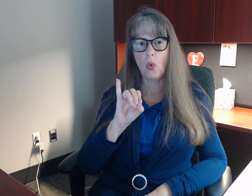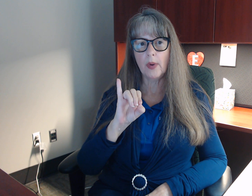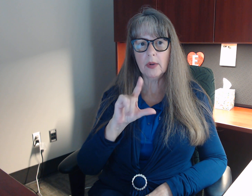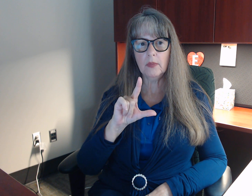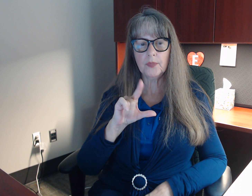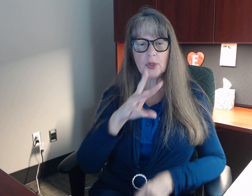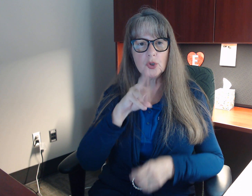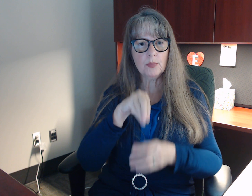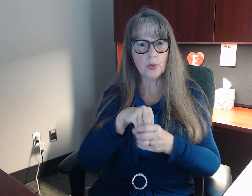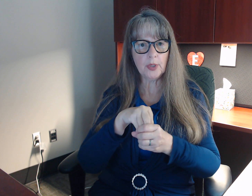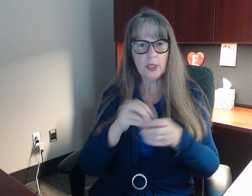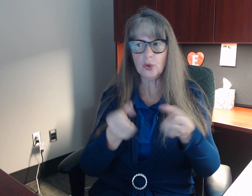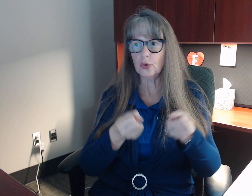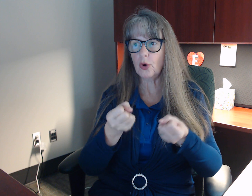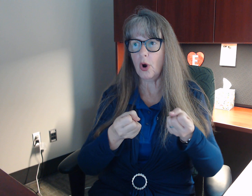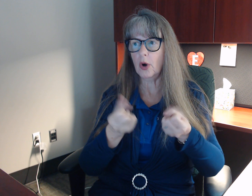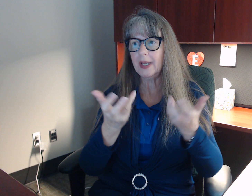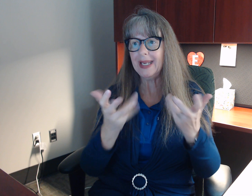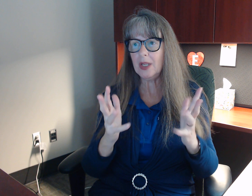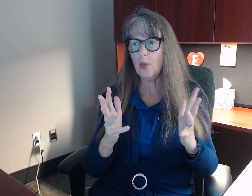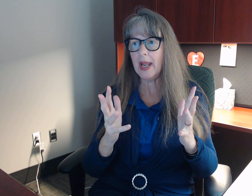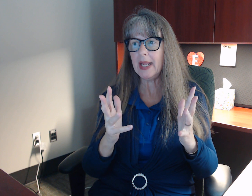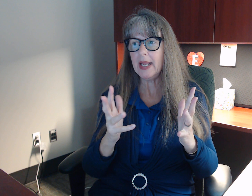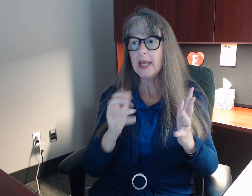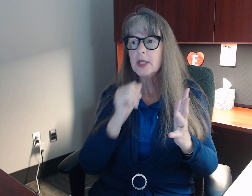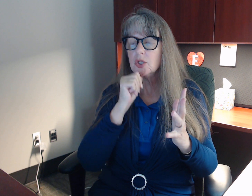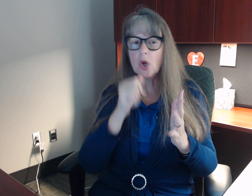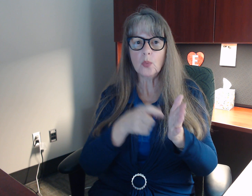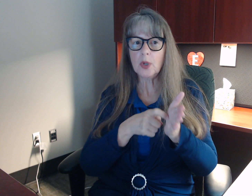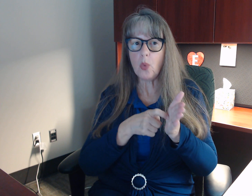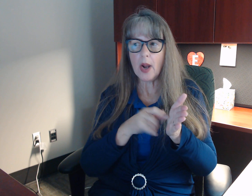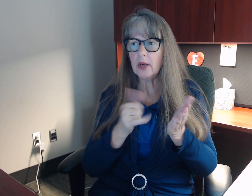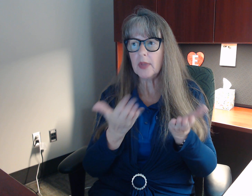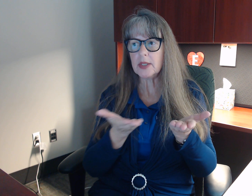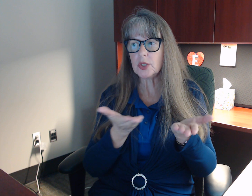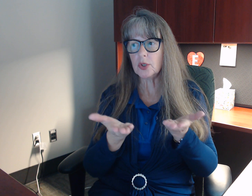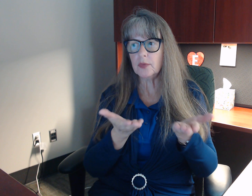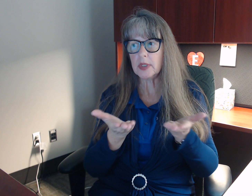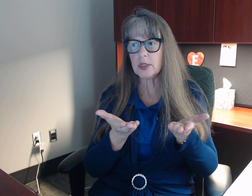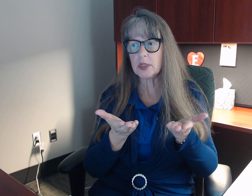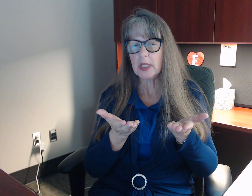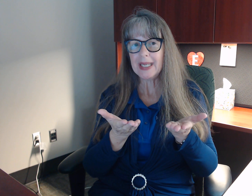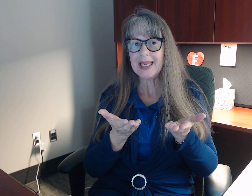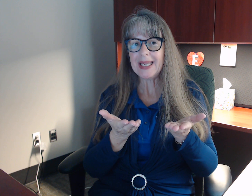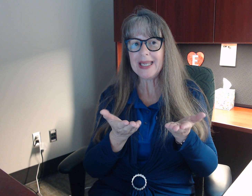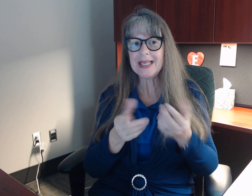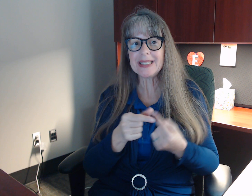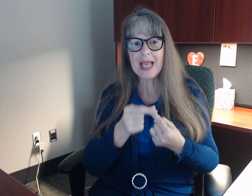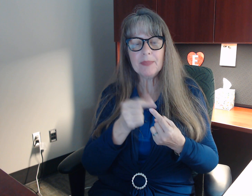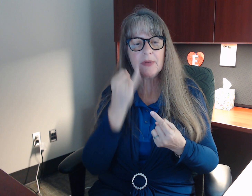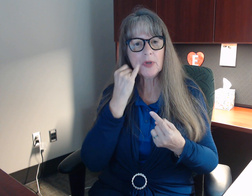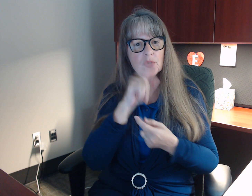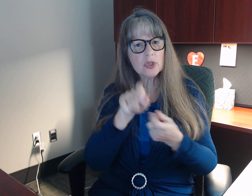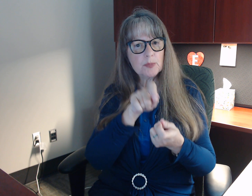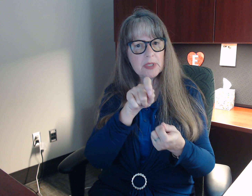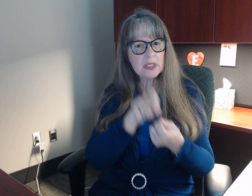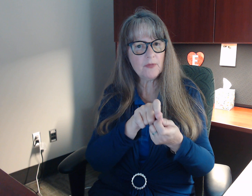oil that you put in your car anyway don't require that service except if there's a